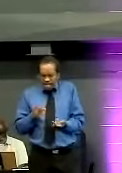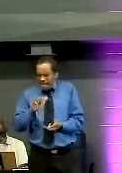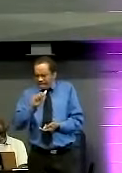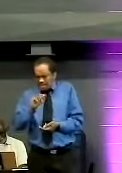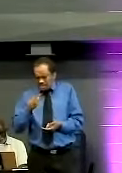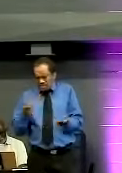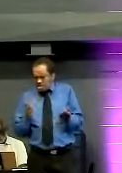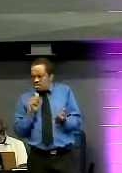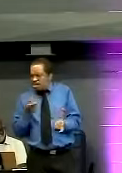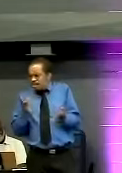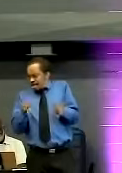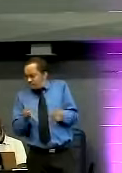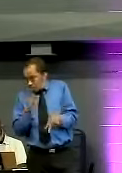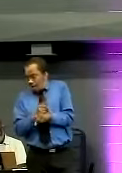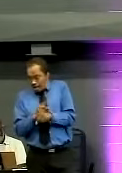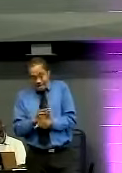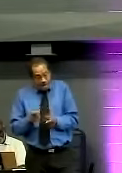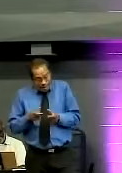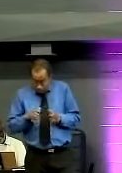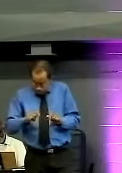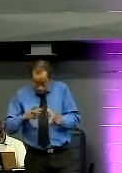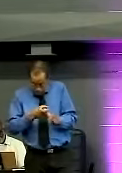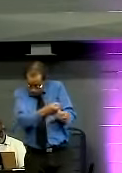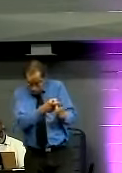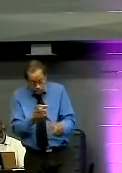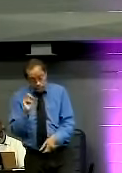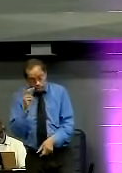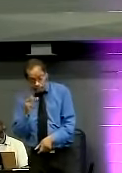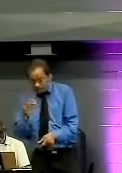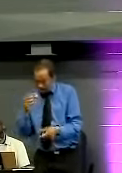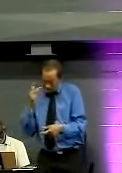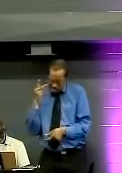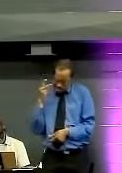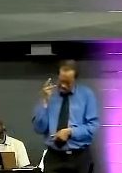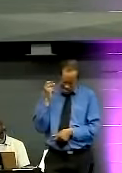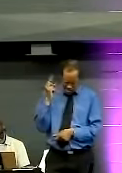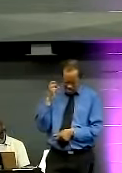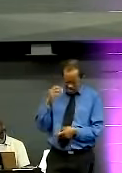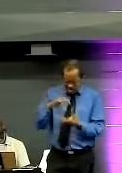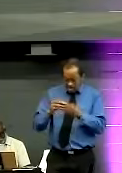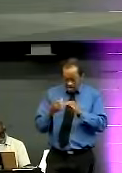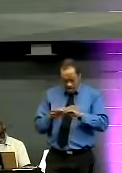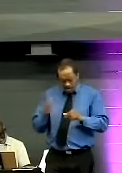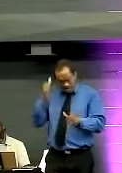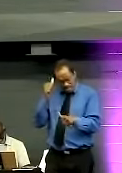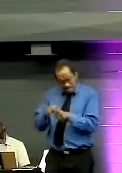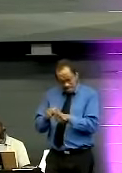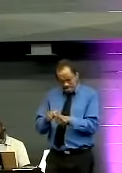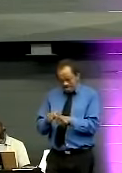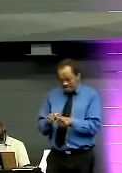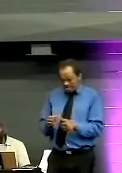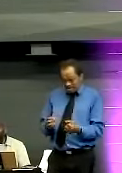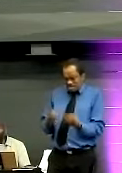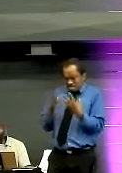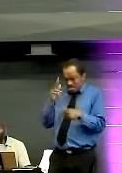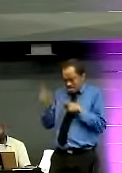Okay. I'll try not to run. When I look at the story, you got to remember these 120 that were in the upper room